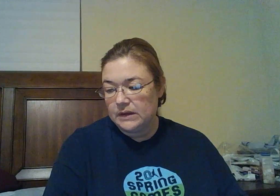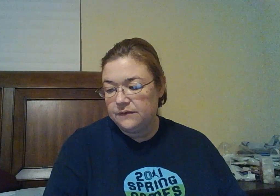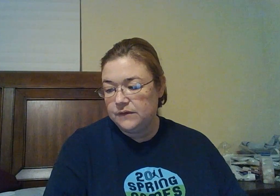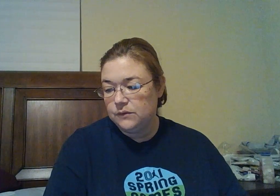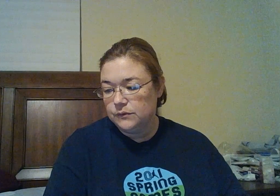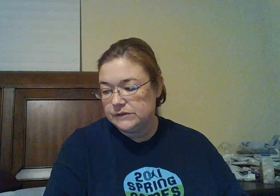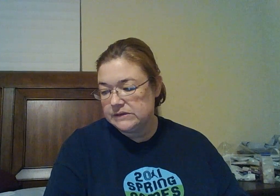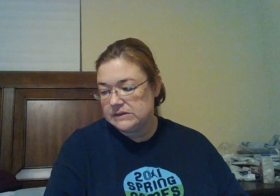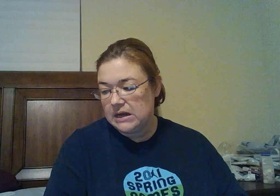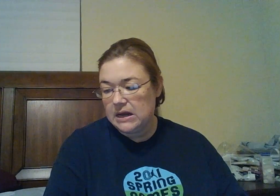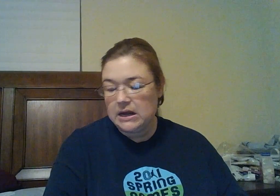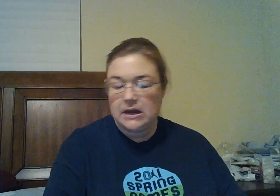if you were to say